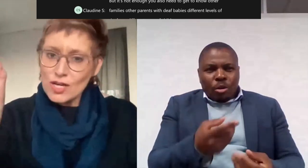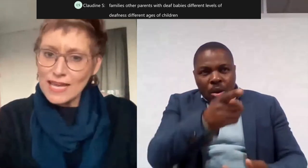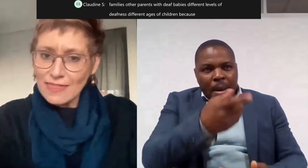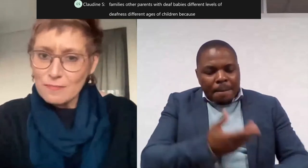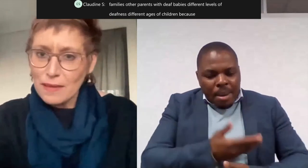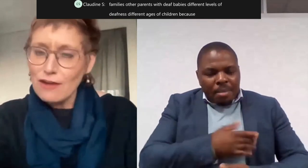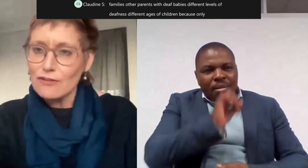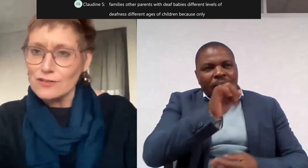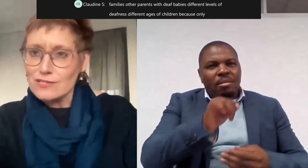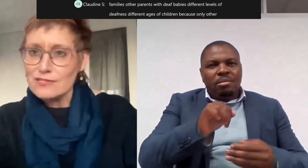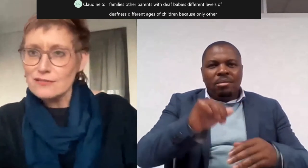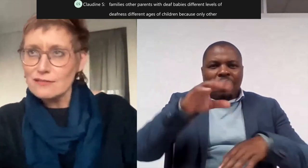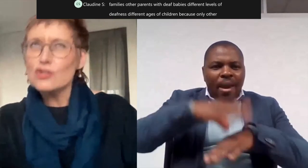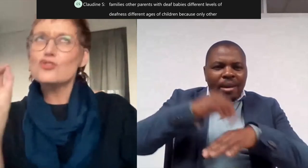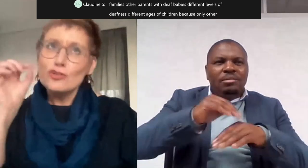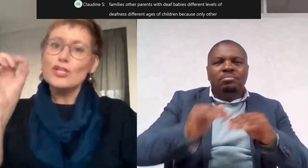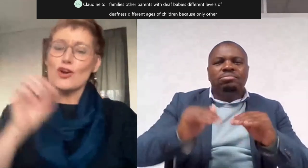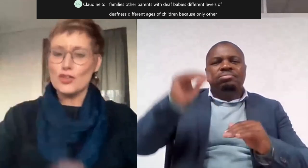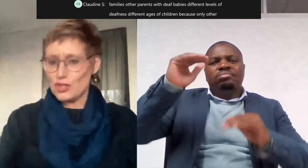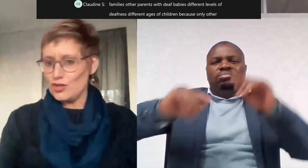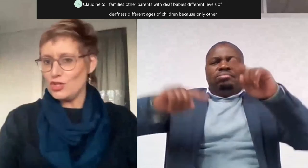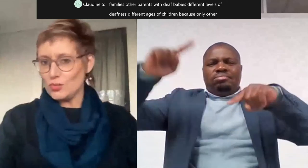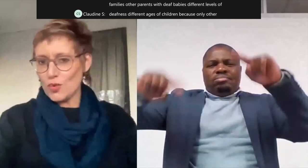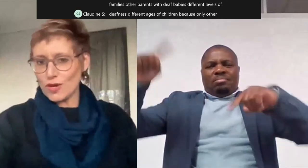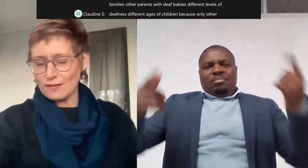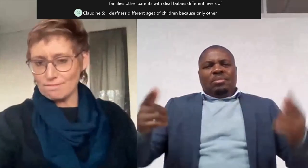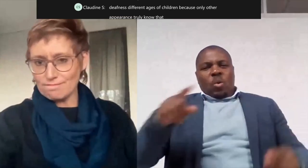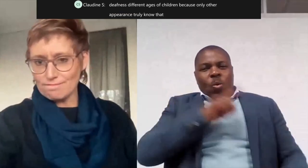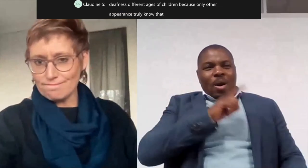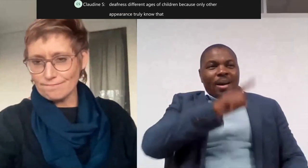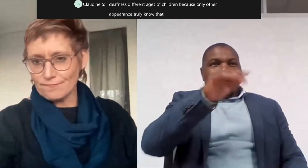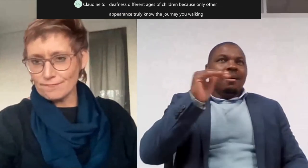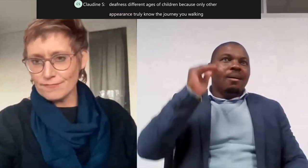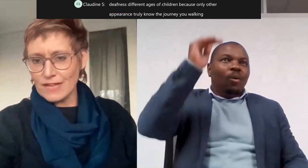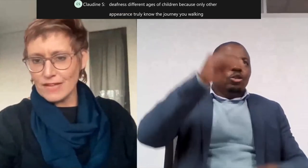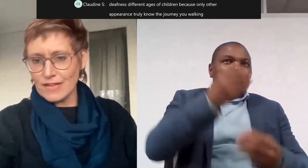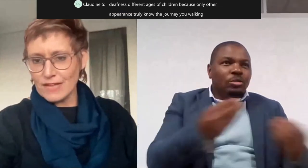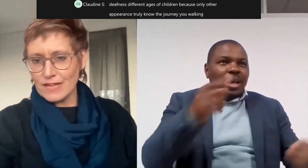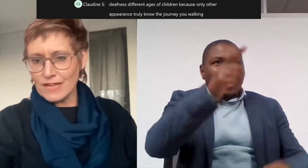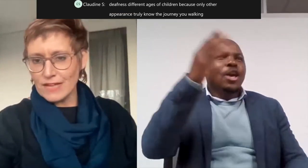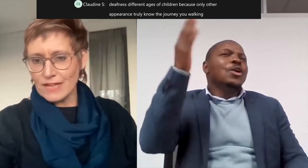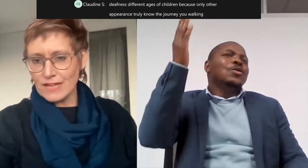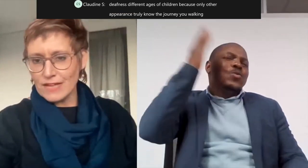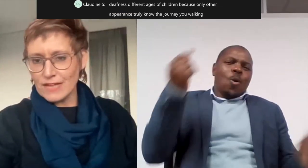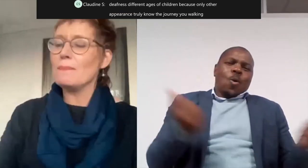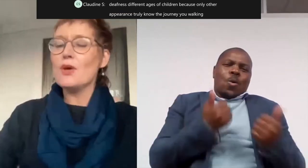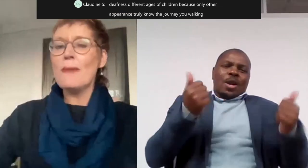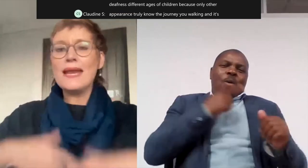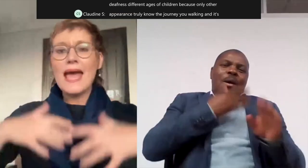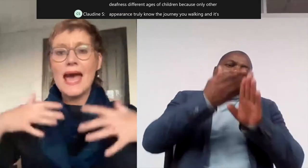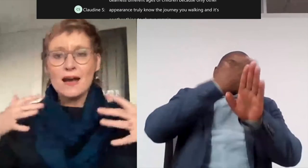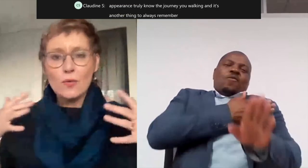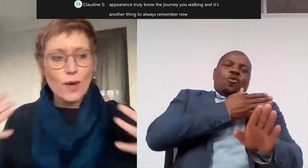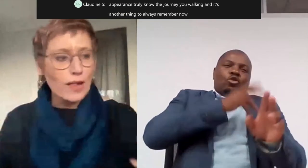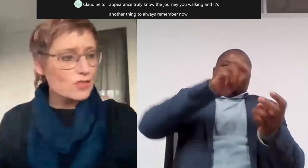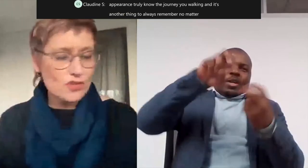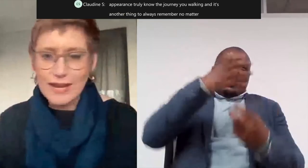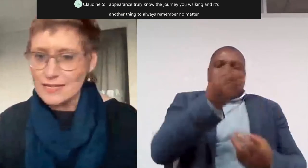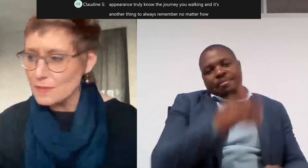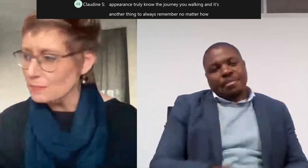because only other parents truly know the journey you're walking. And that's another thing to always remember. No matter